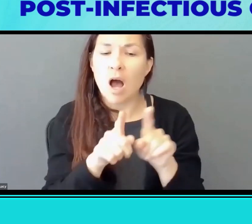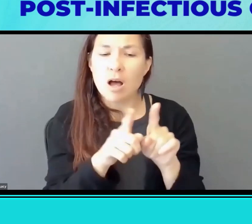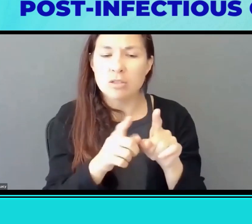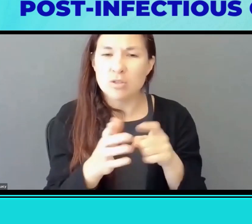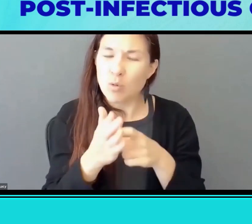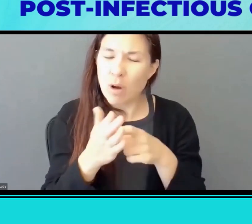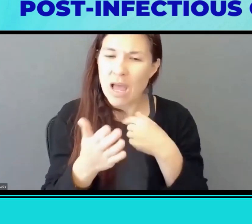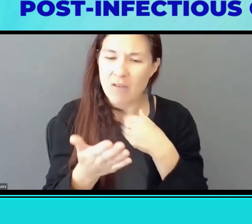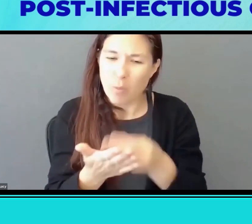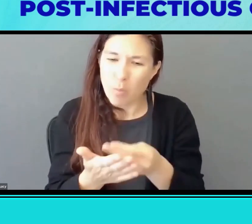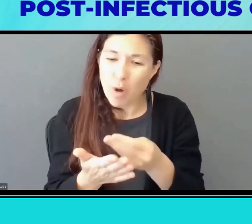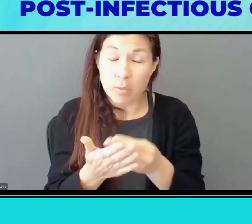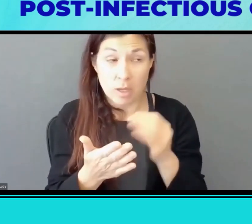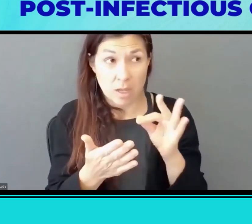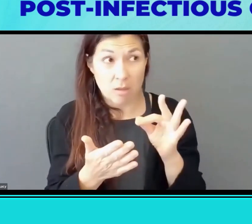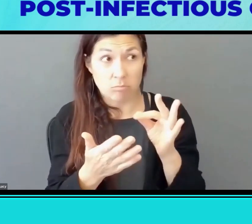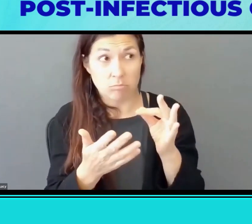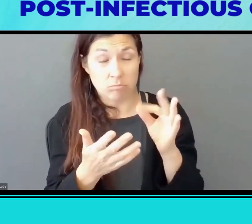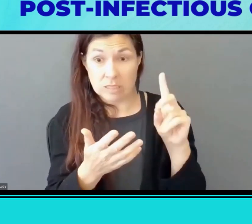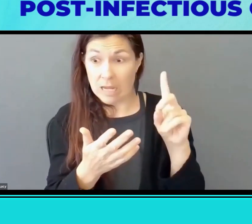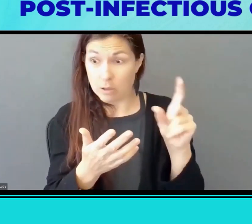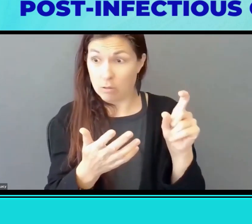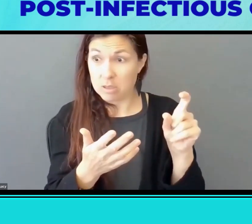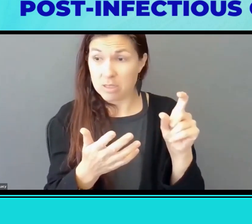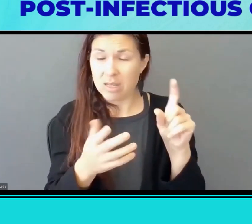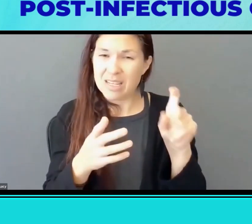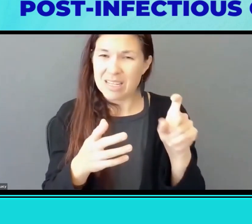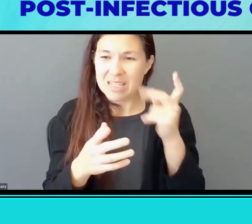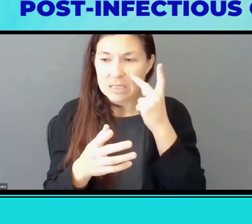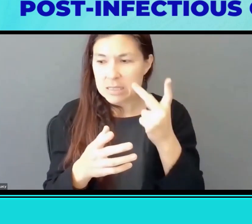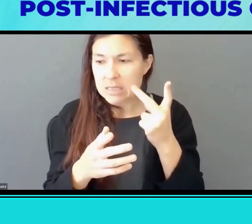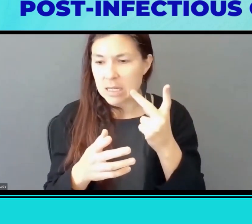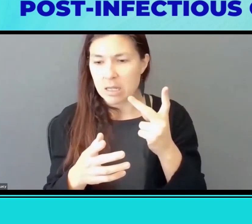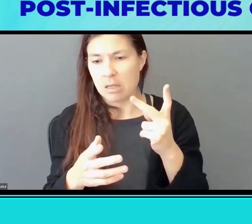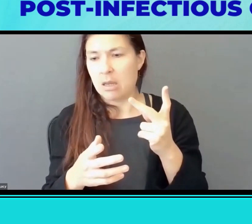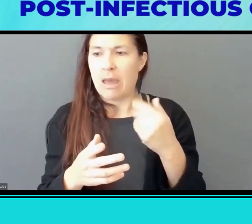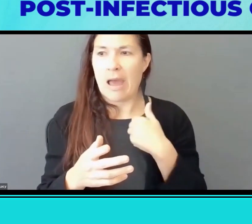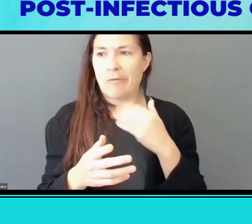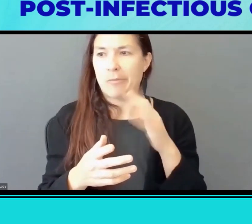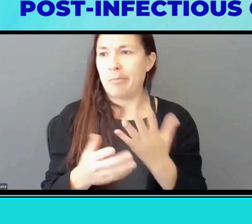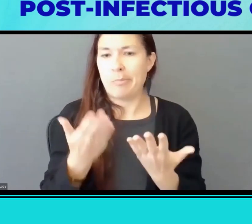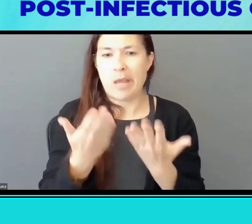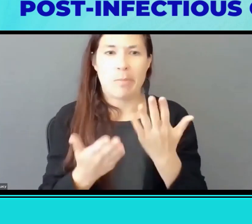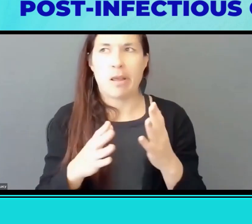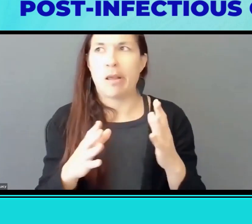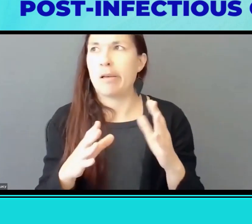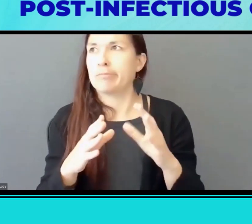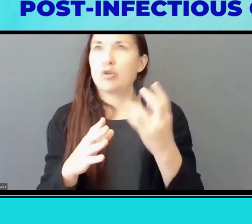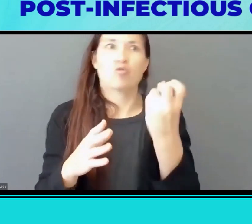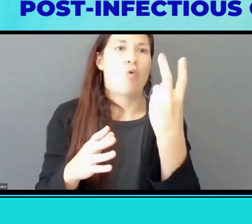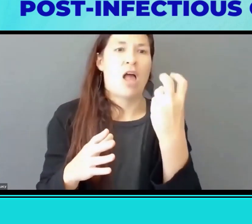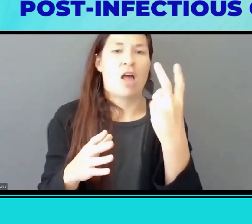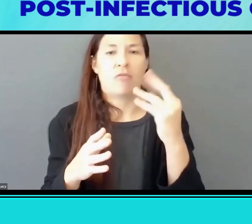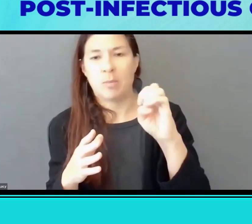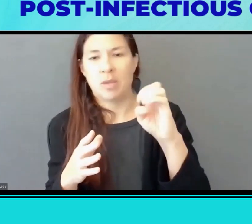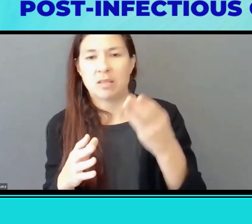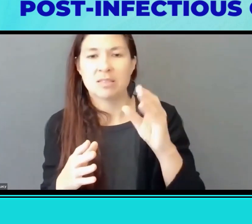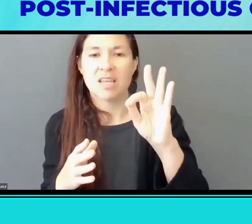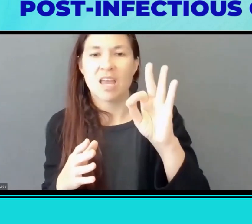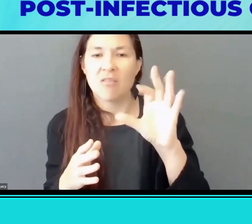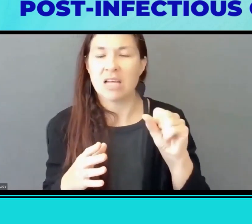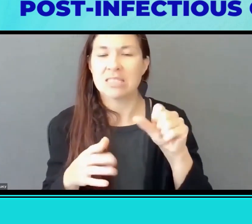others, including doctors, to understand how incapacitated we really are. As for my illness story, I'm actually in the minority of people with ME/CFS who didn't